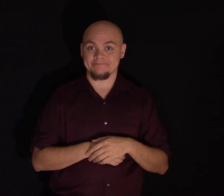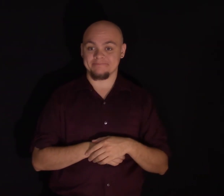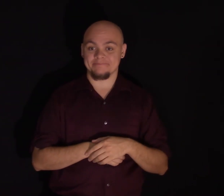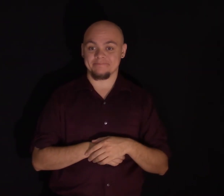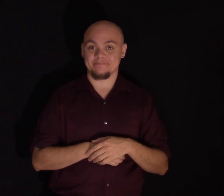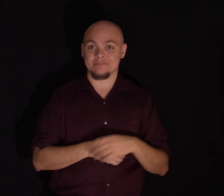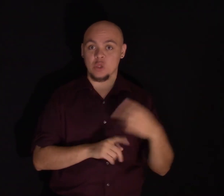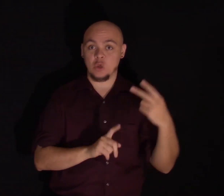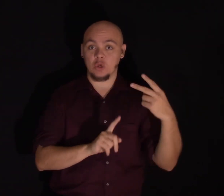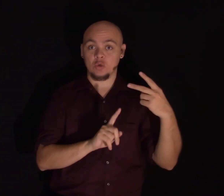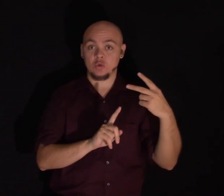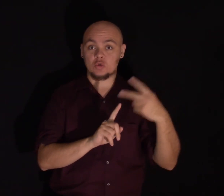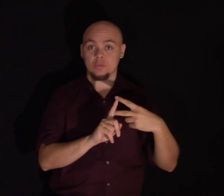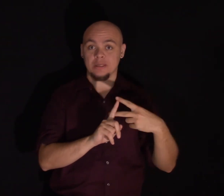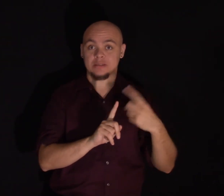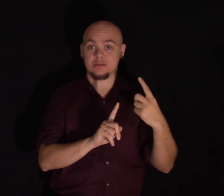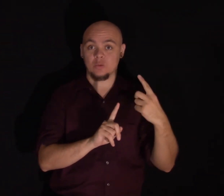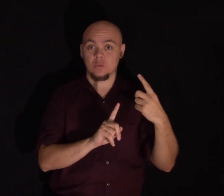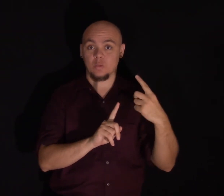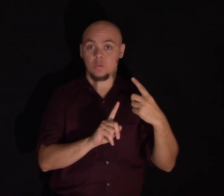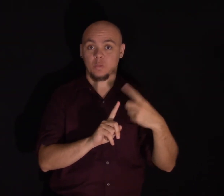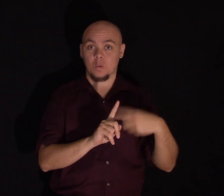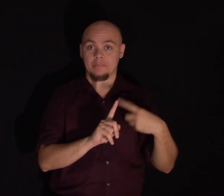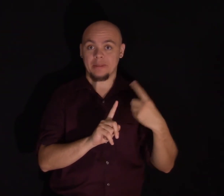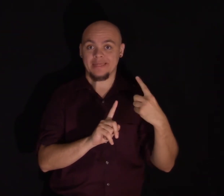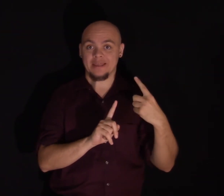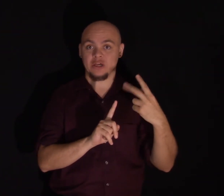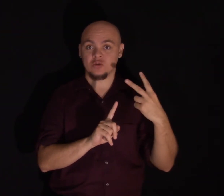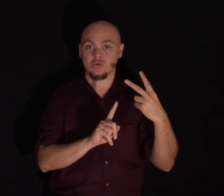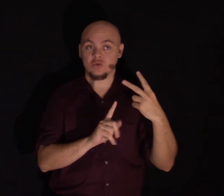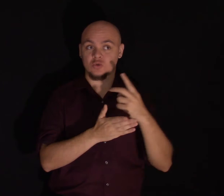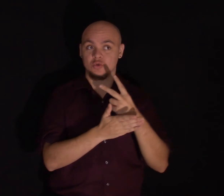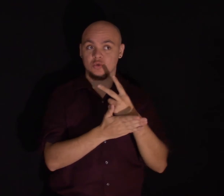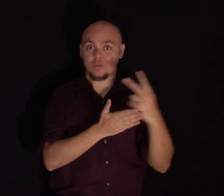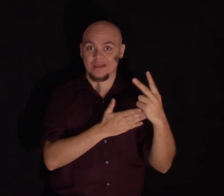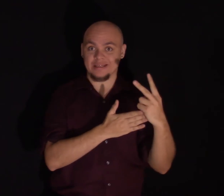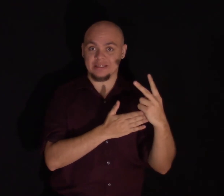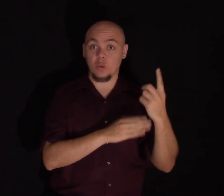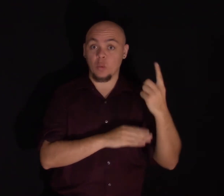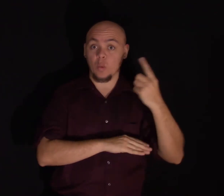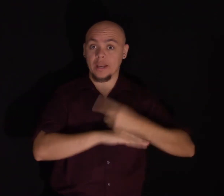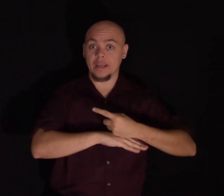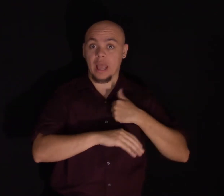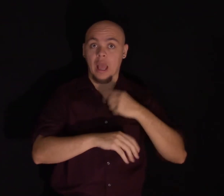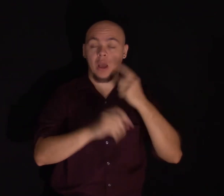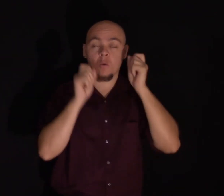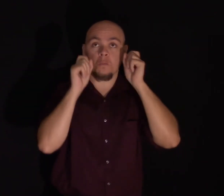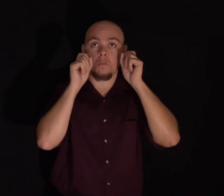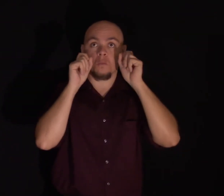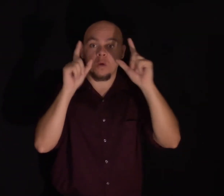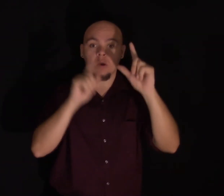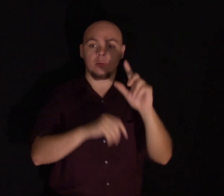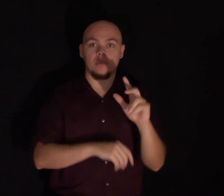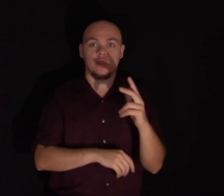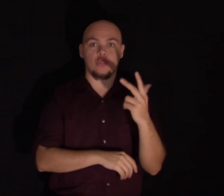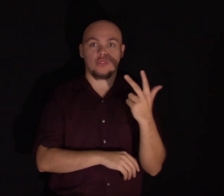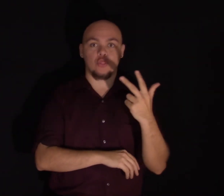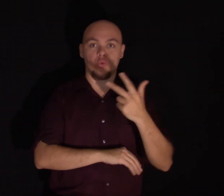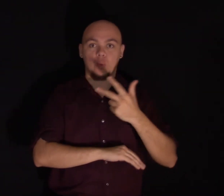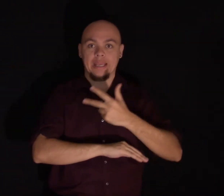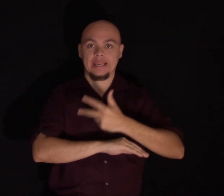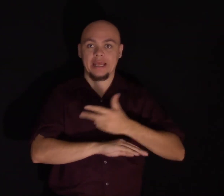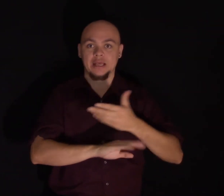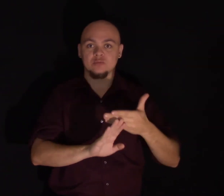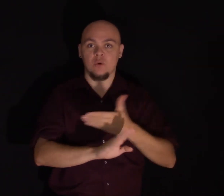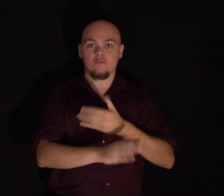then two months turned into one month which turned into two weeks and one day i woke up with three days until the